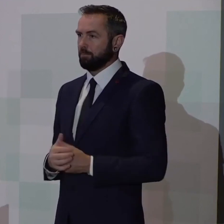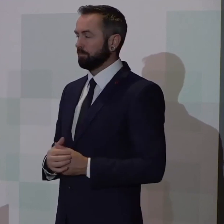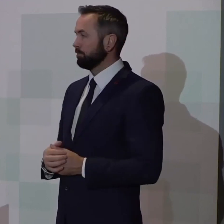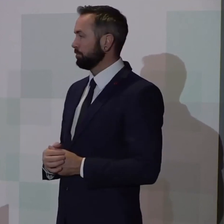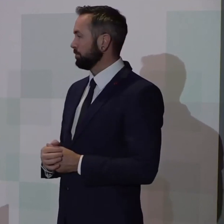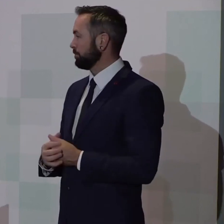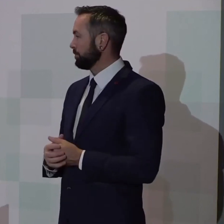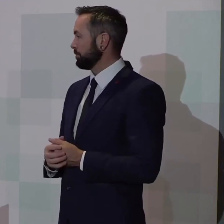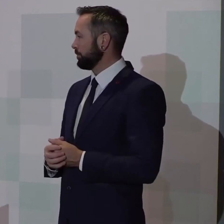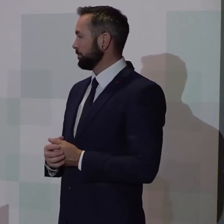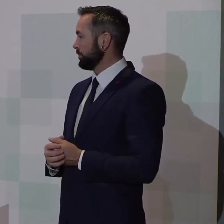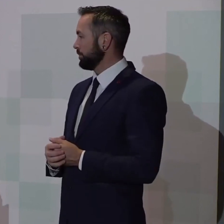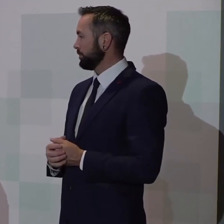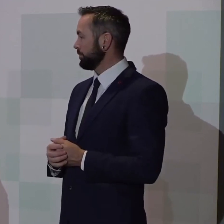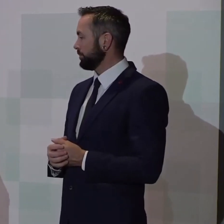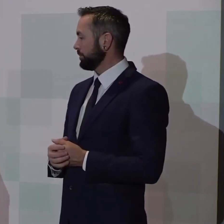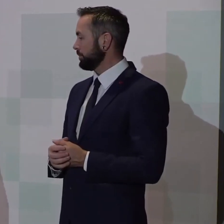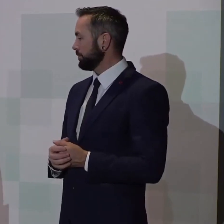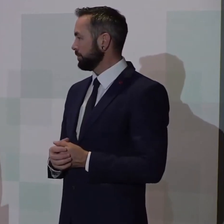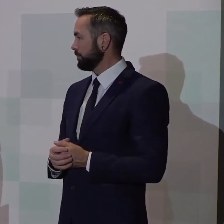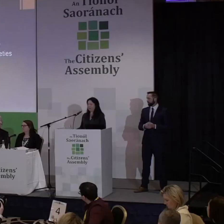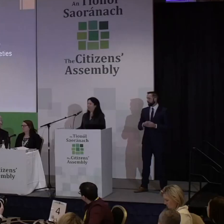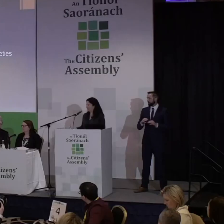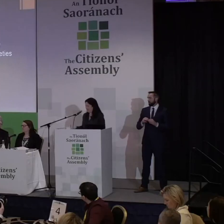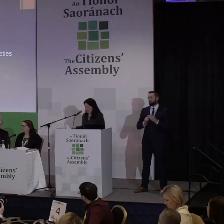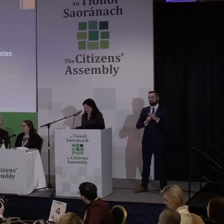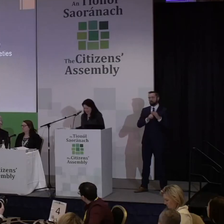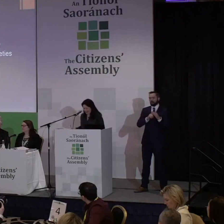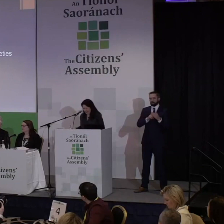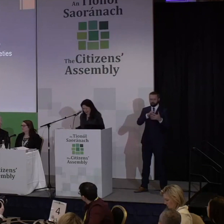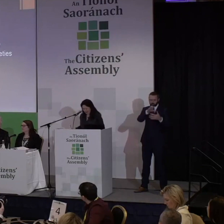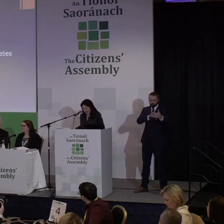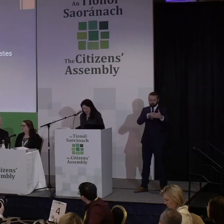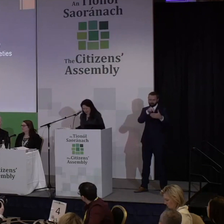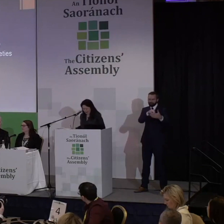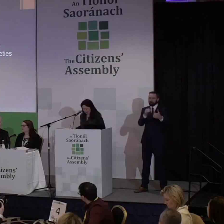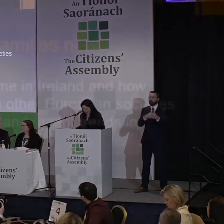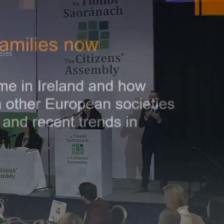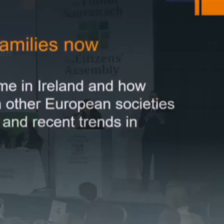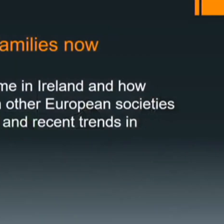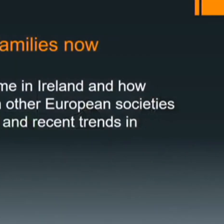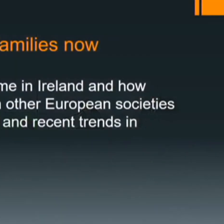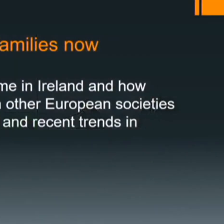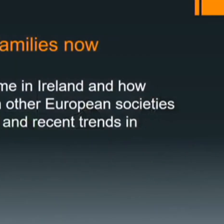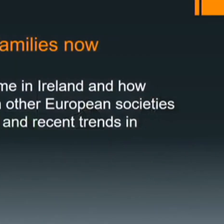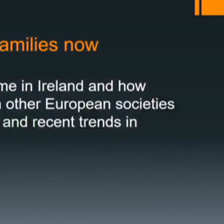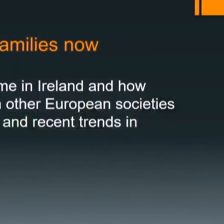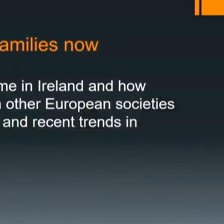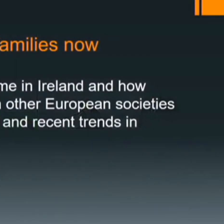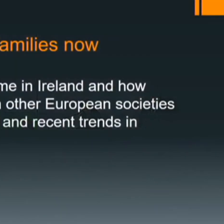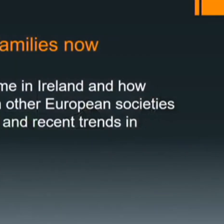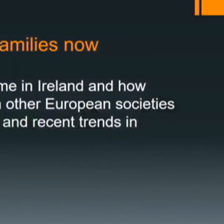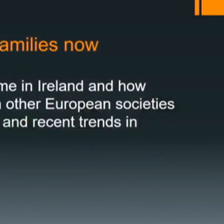So the main brief I have today is to provide some information on the nature and form of Irish families